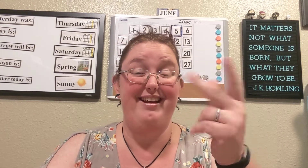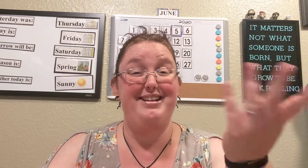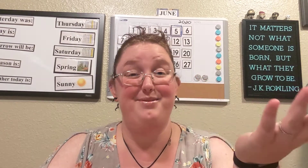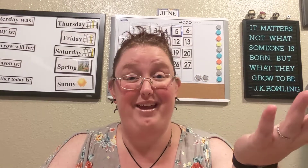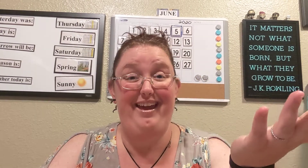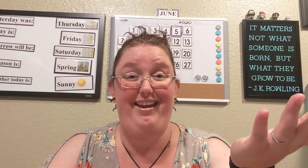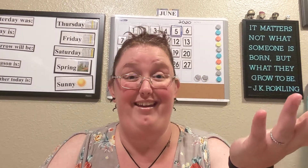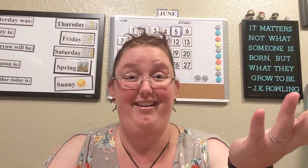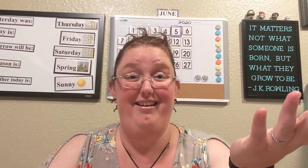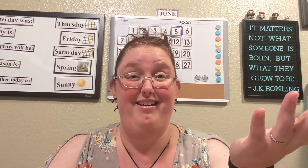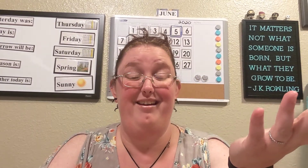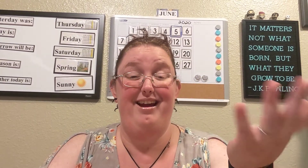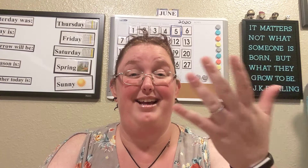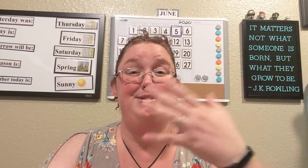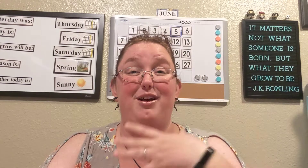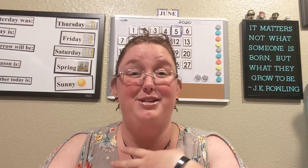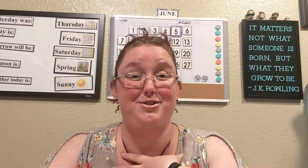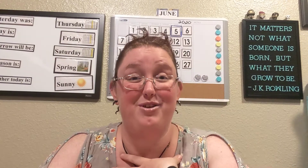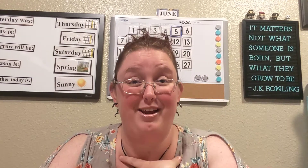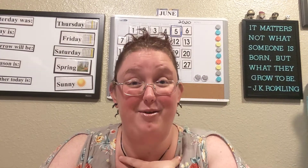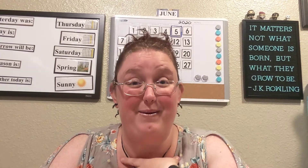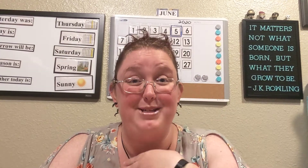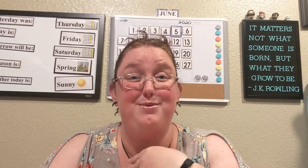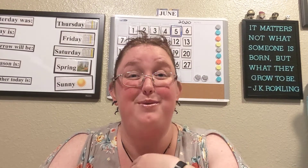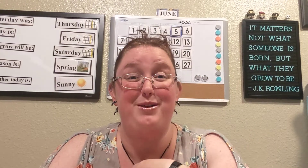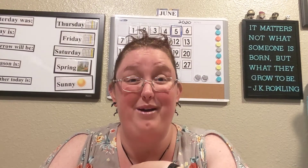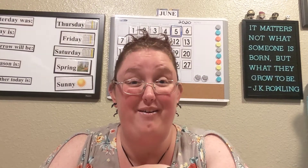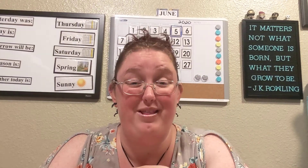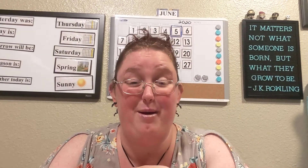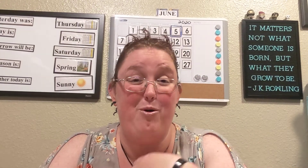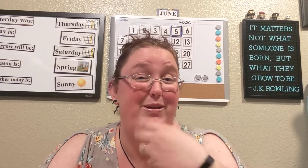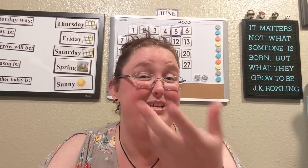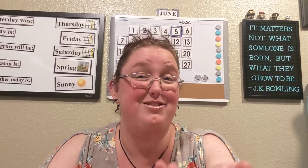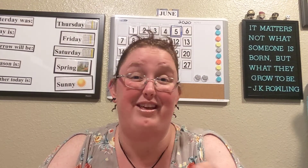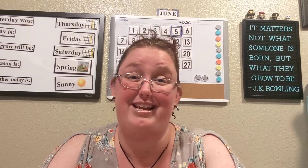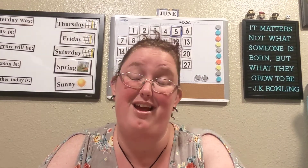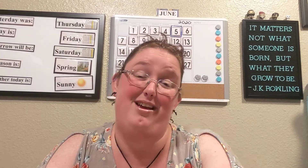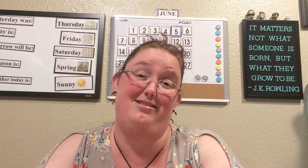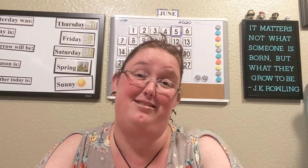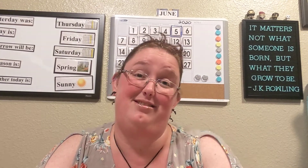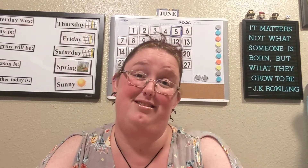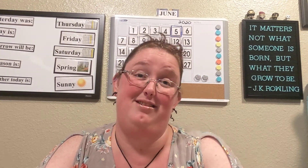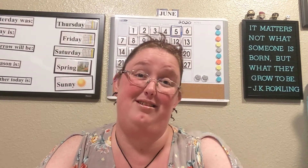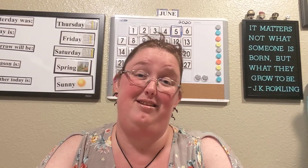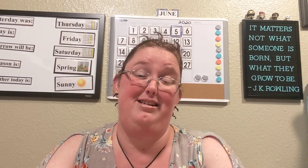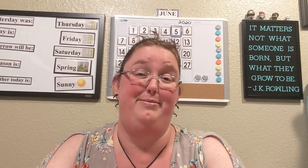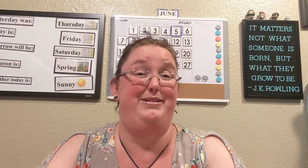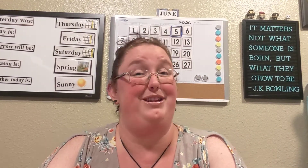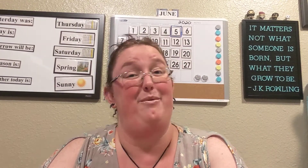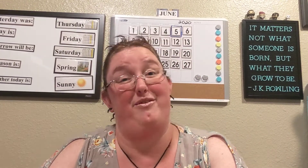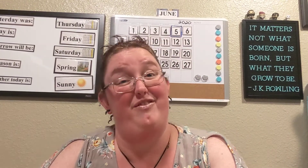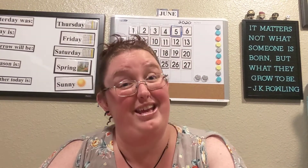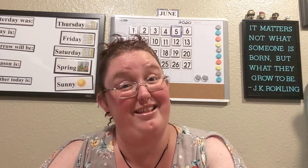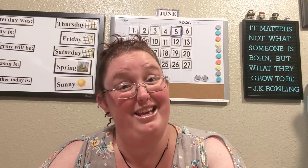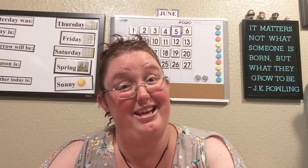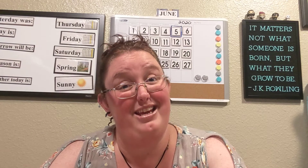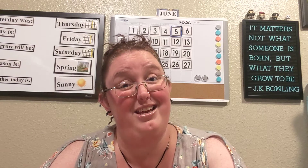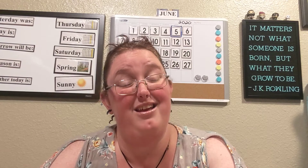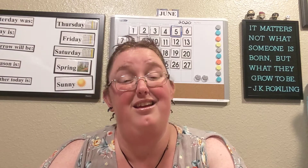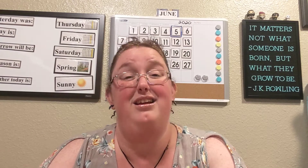It's okay. As long as you're trying your best with what you have in that moment, that's all I can ask. Depends on how we're feeling,